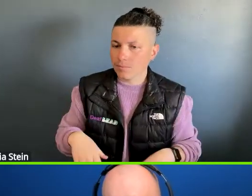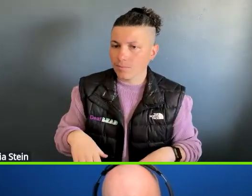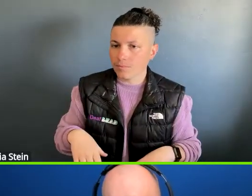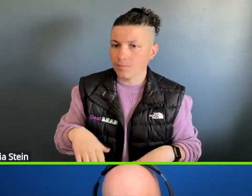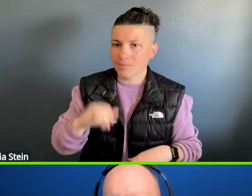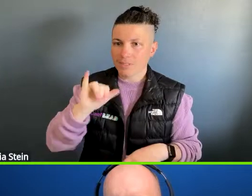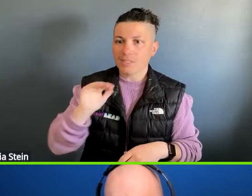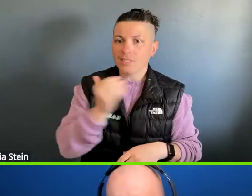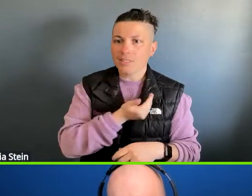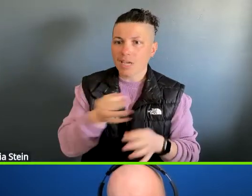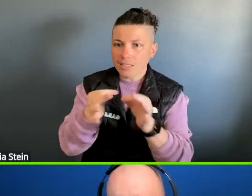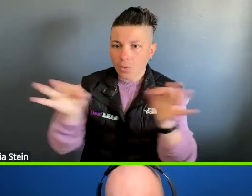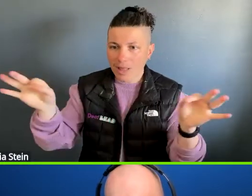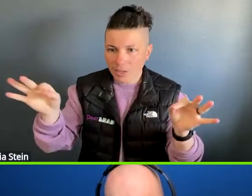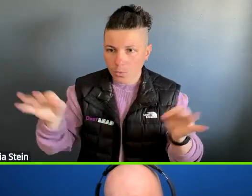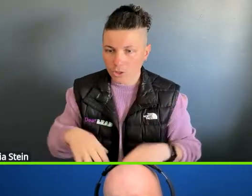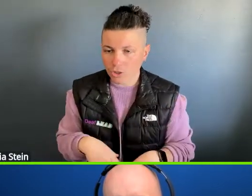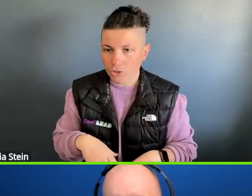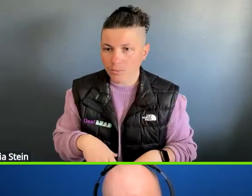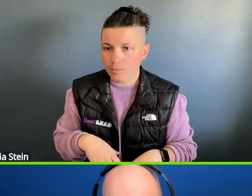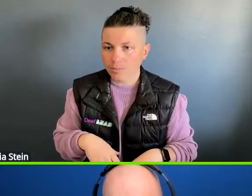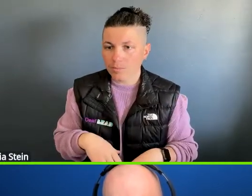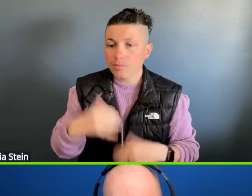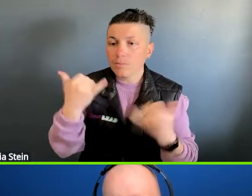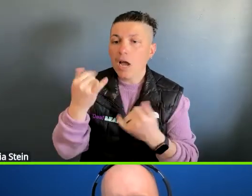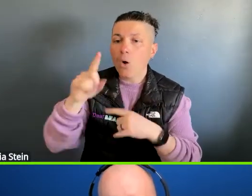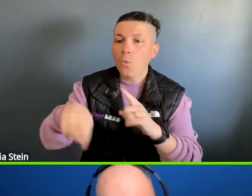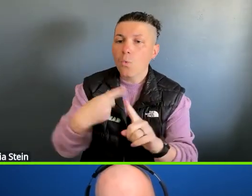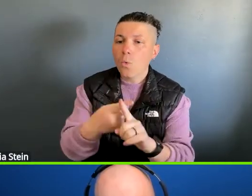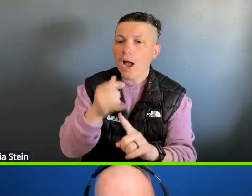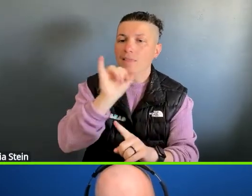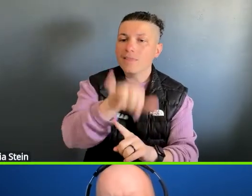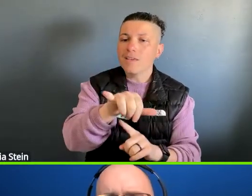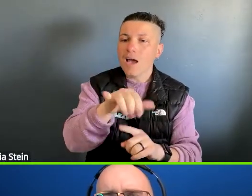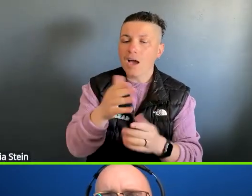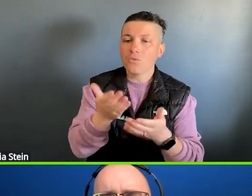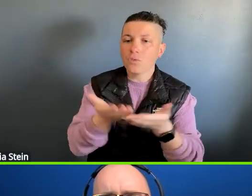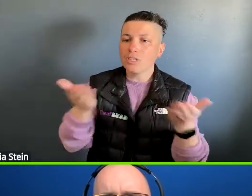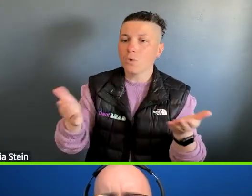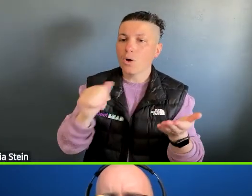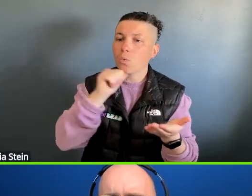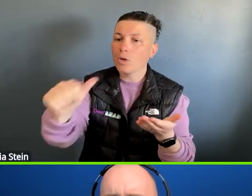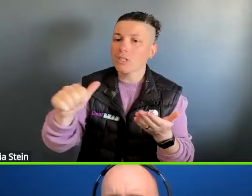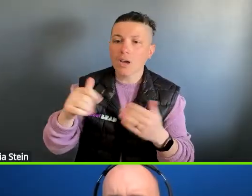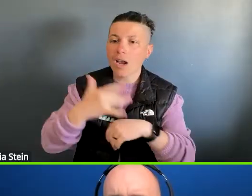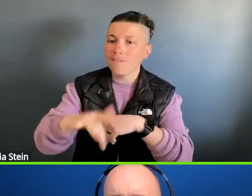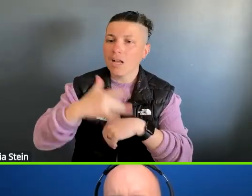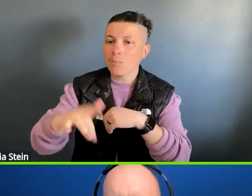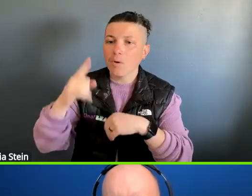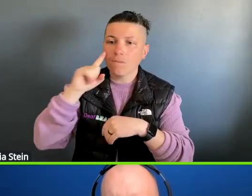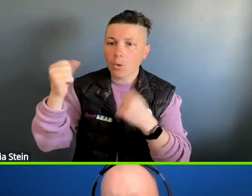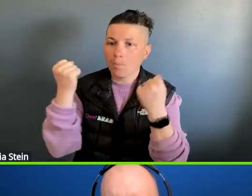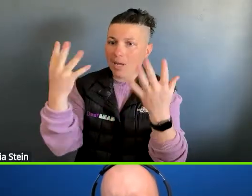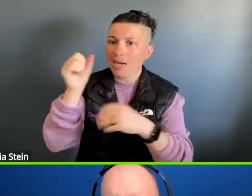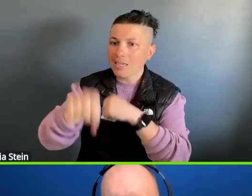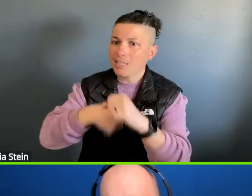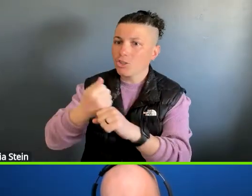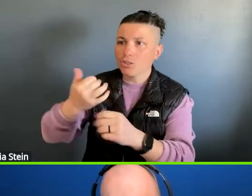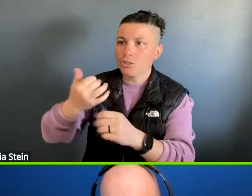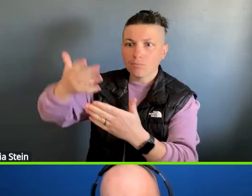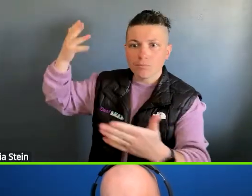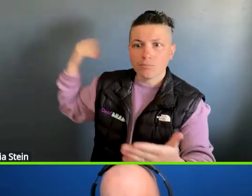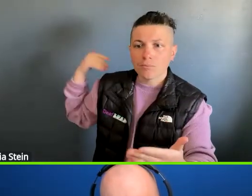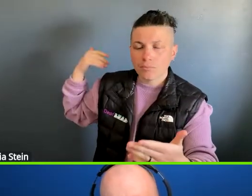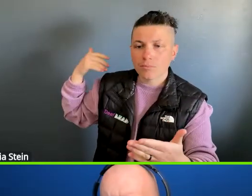to recognize that ASL is the primary mode of communication. It is our language. So when it came to resources that were